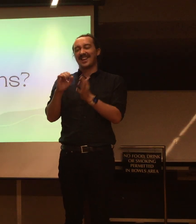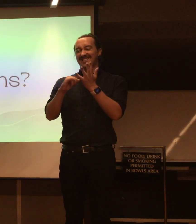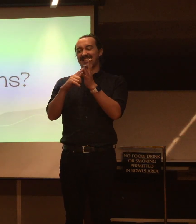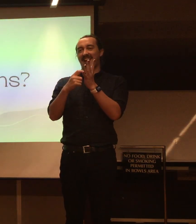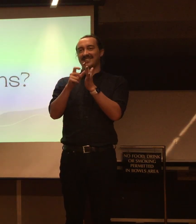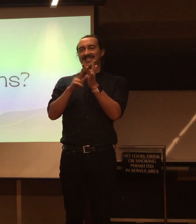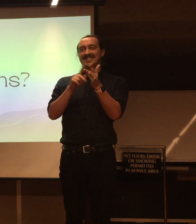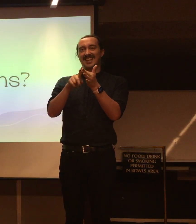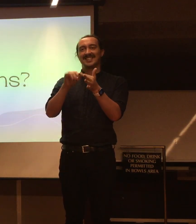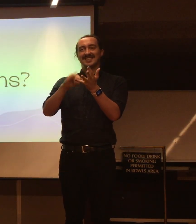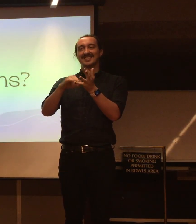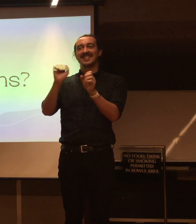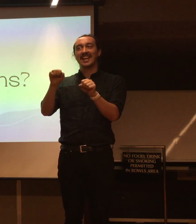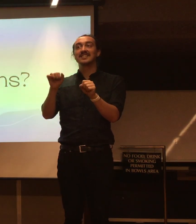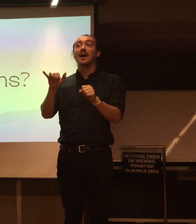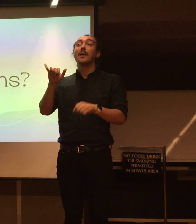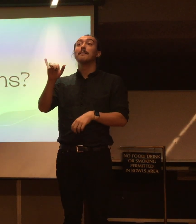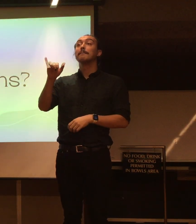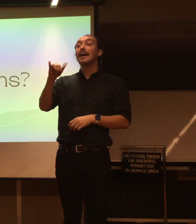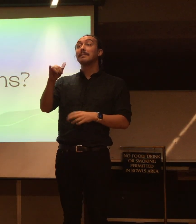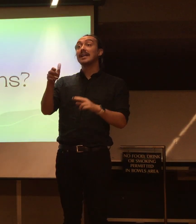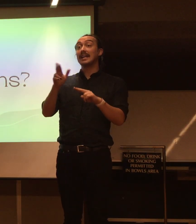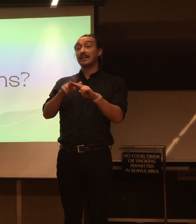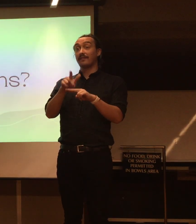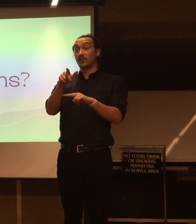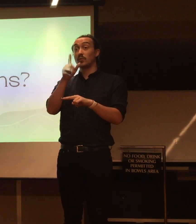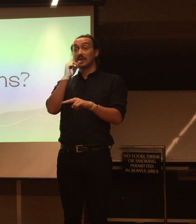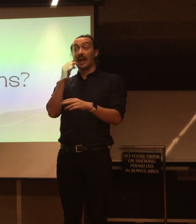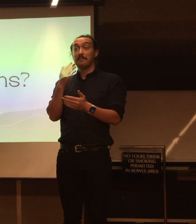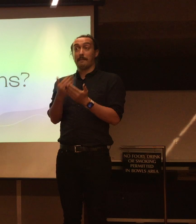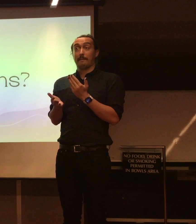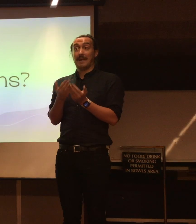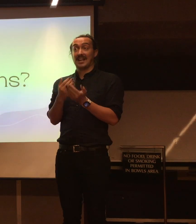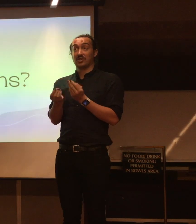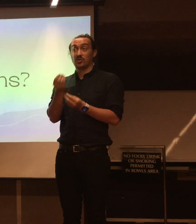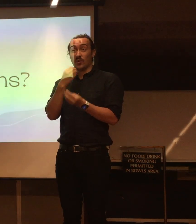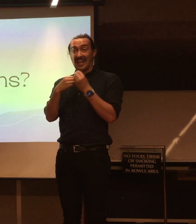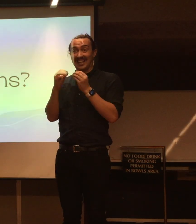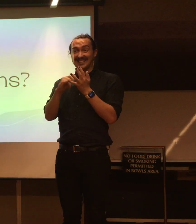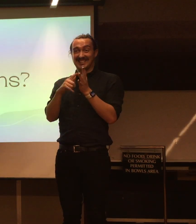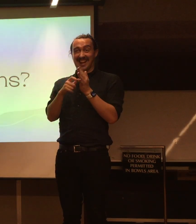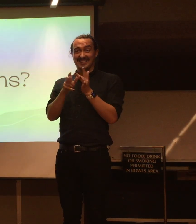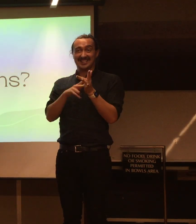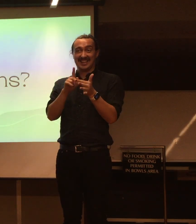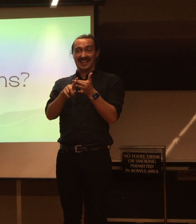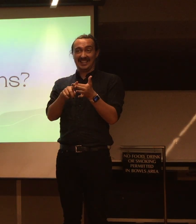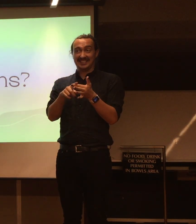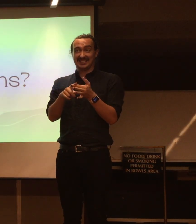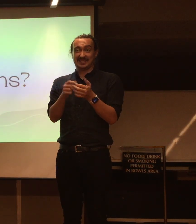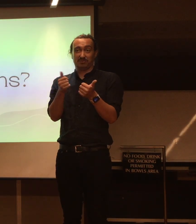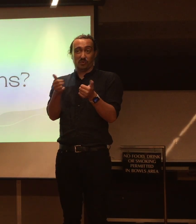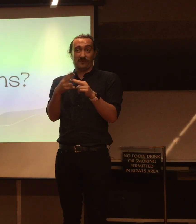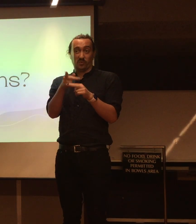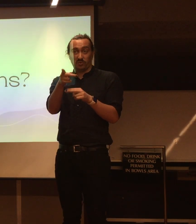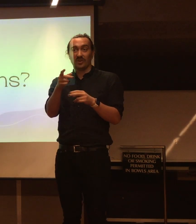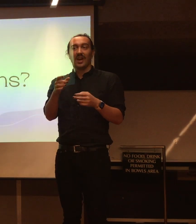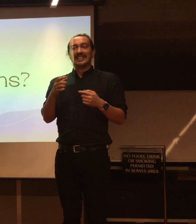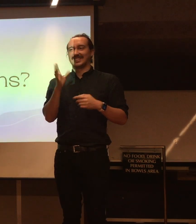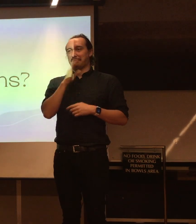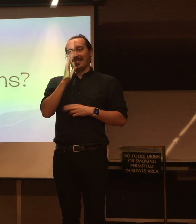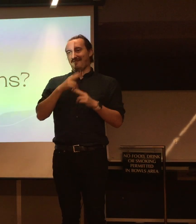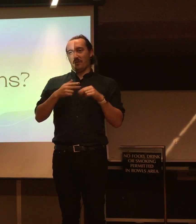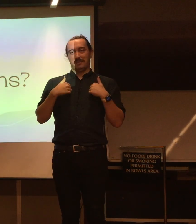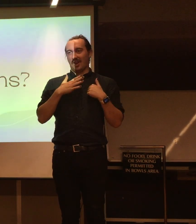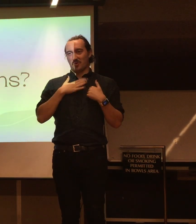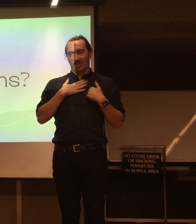sardines. If you can manage the sardines, I find them a bit too smelly for me. But if you like them,